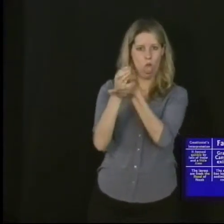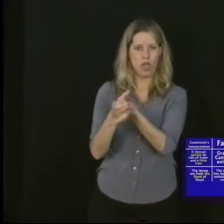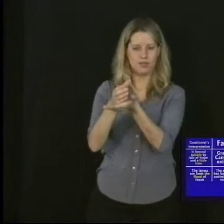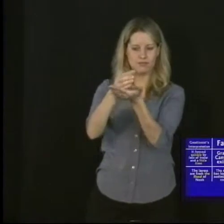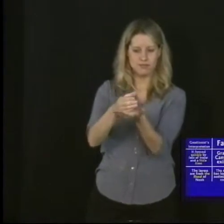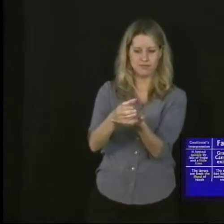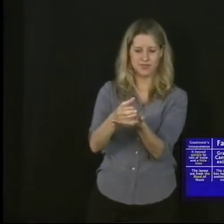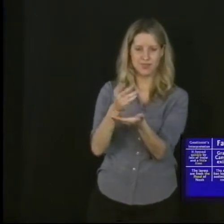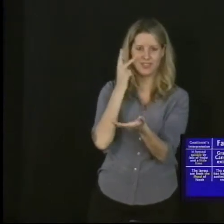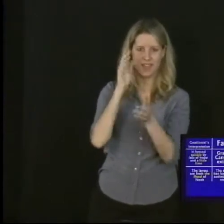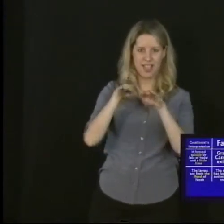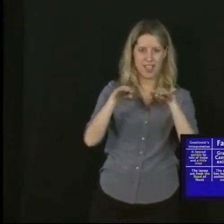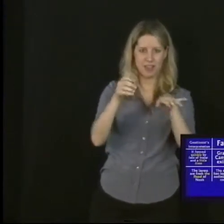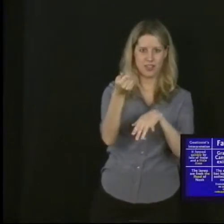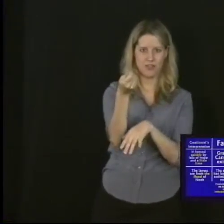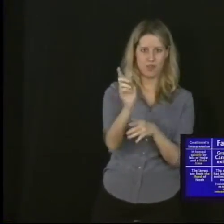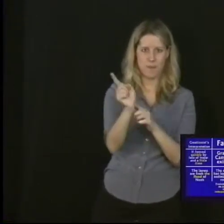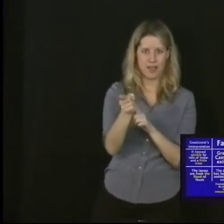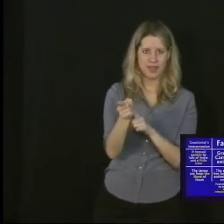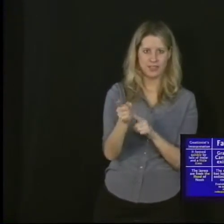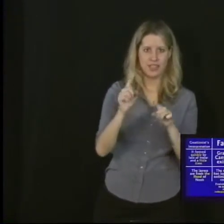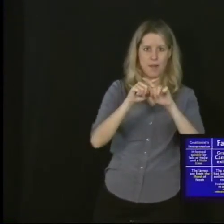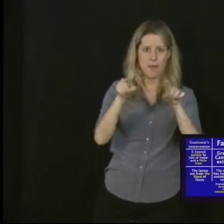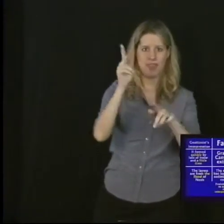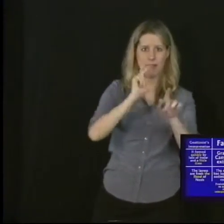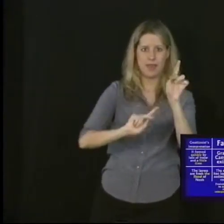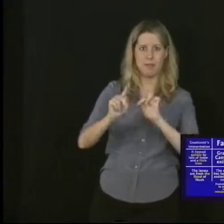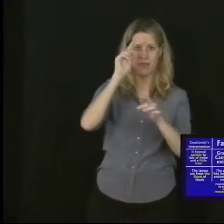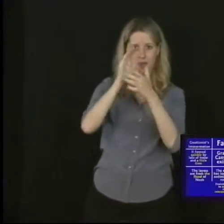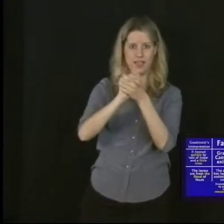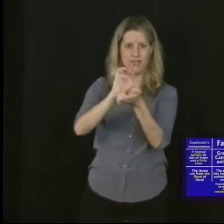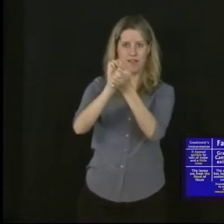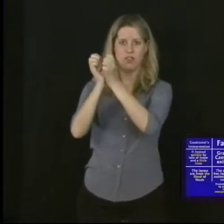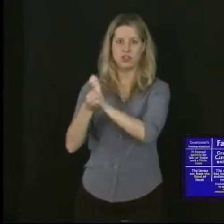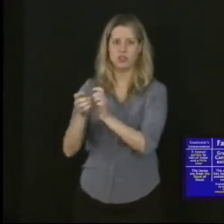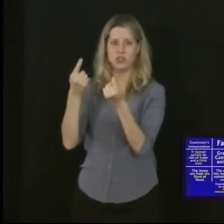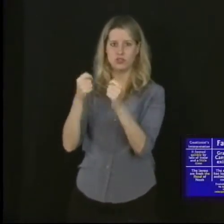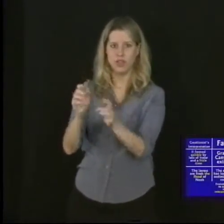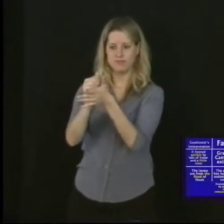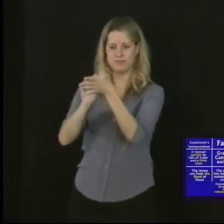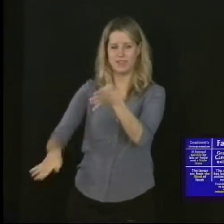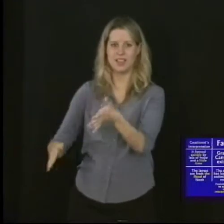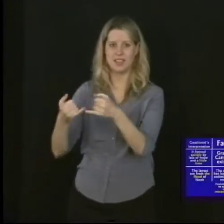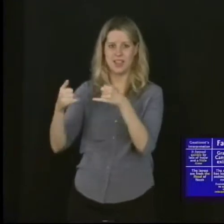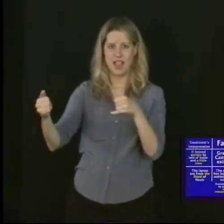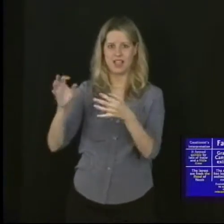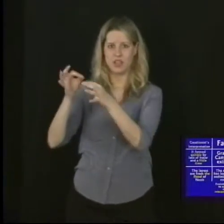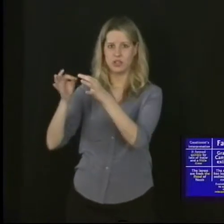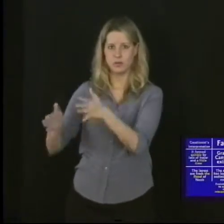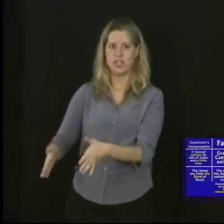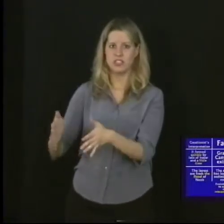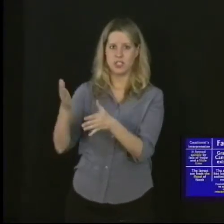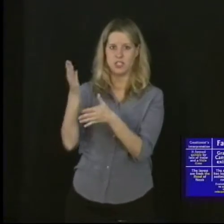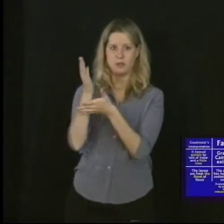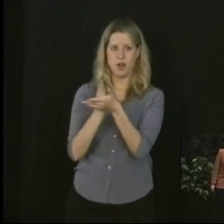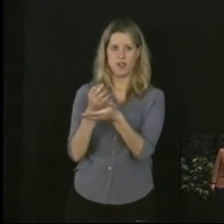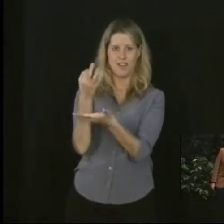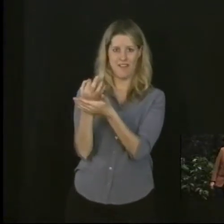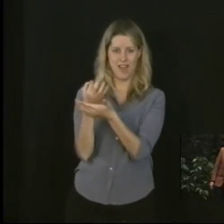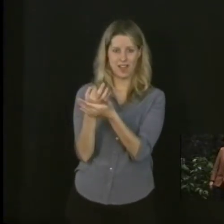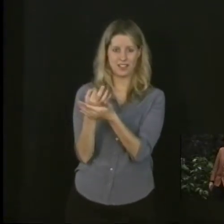minutes. But the guys again who believe in evolution are always trying to erase the line and make you think their interpretation is part of the fact column. The